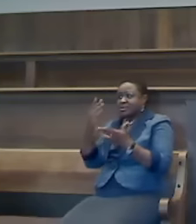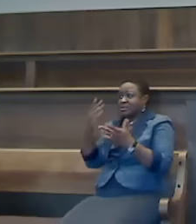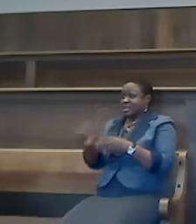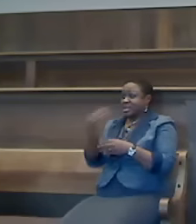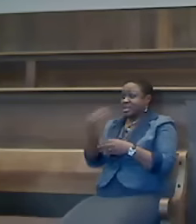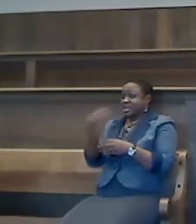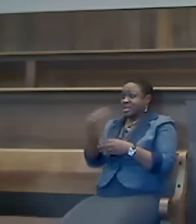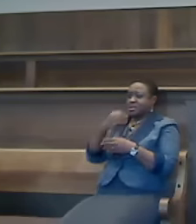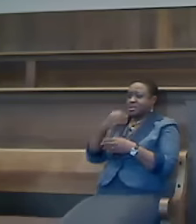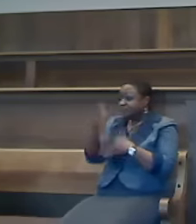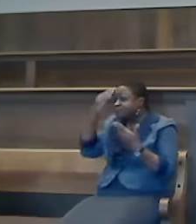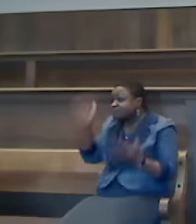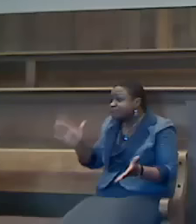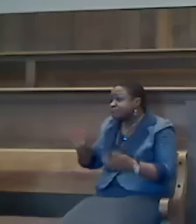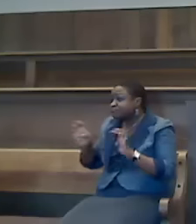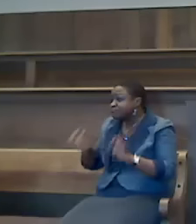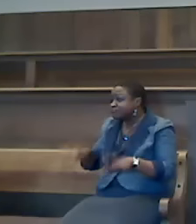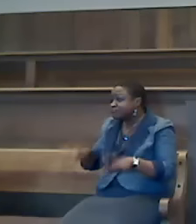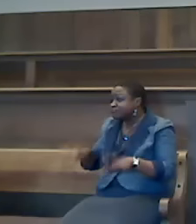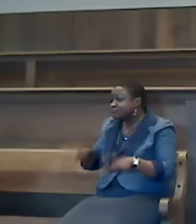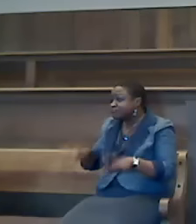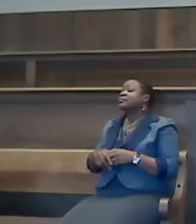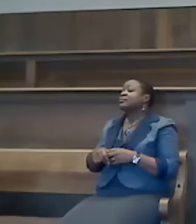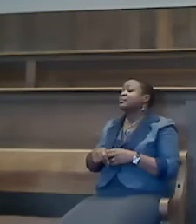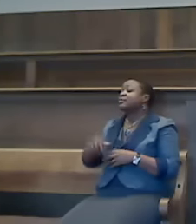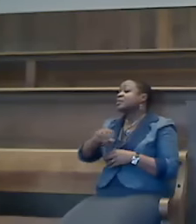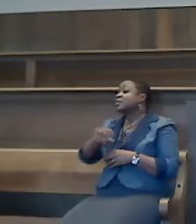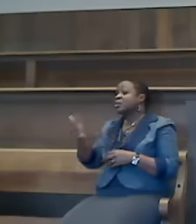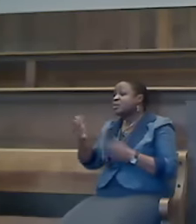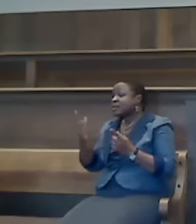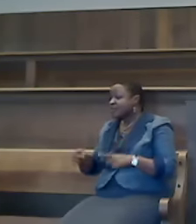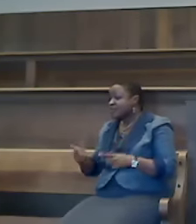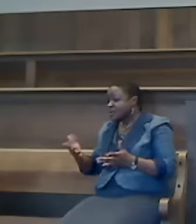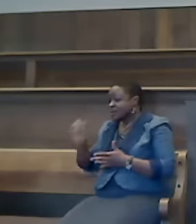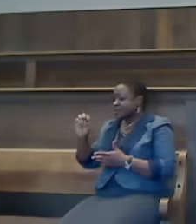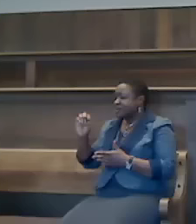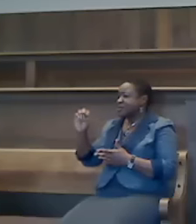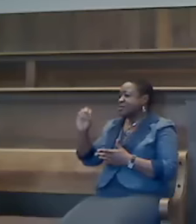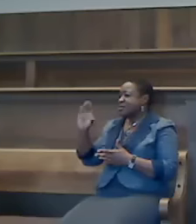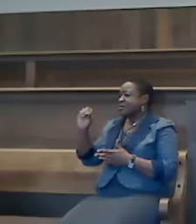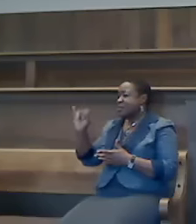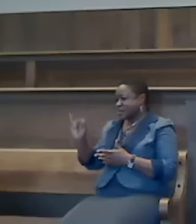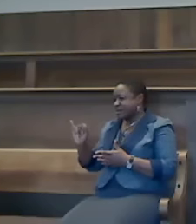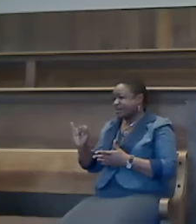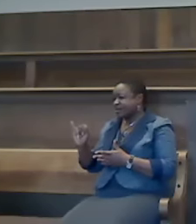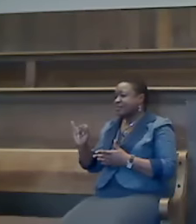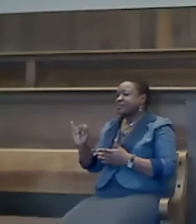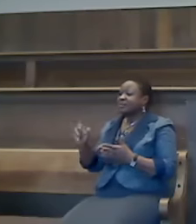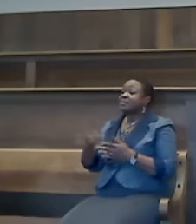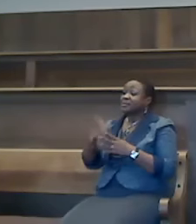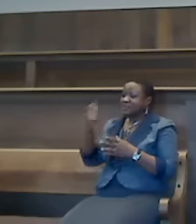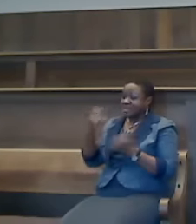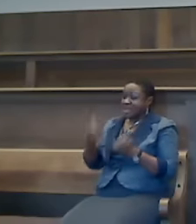effects are. And secondly, you have these E. coli now